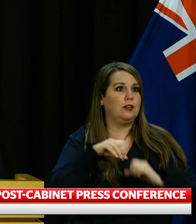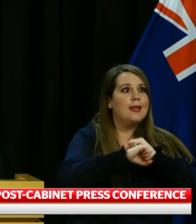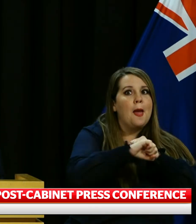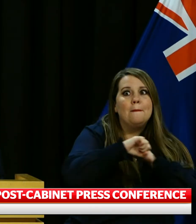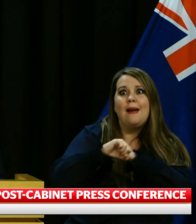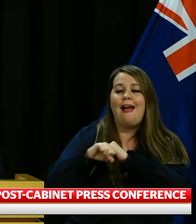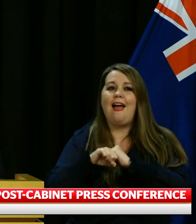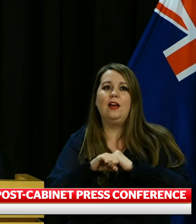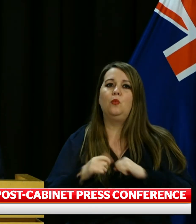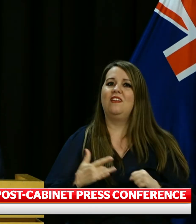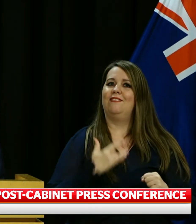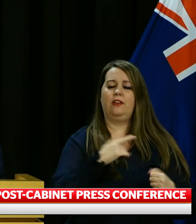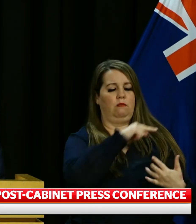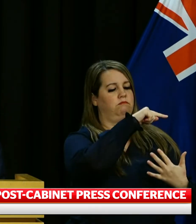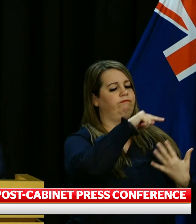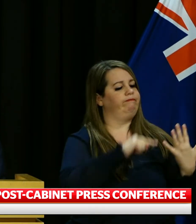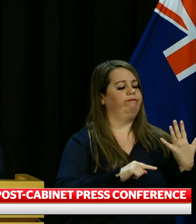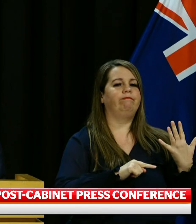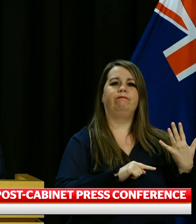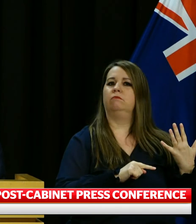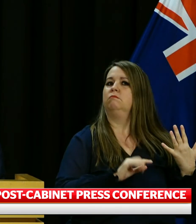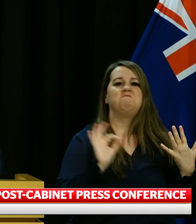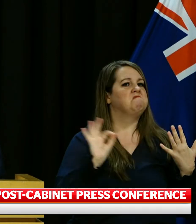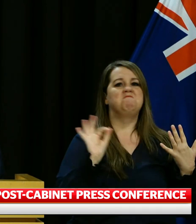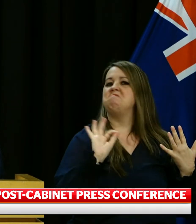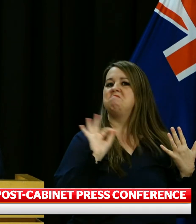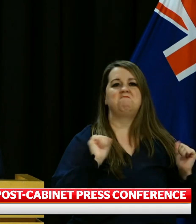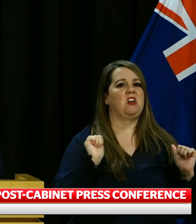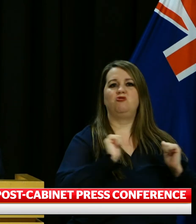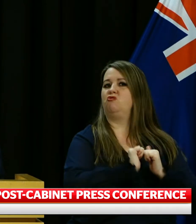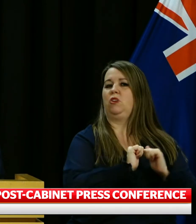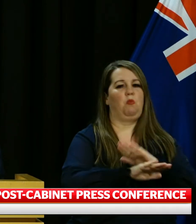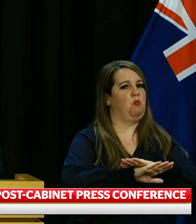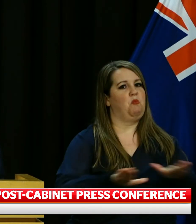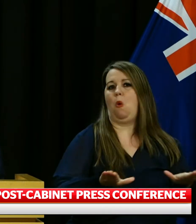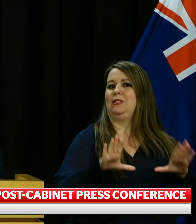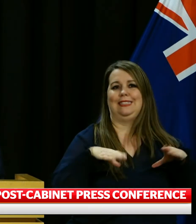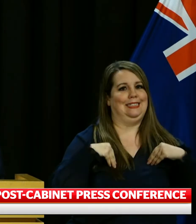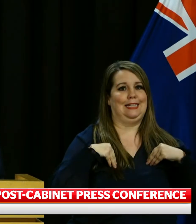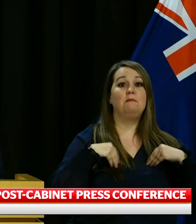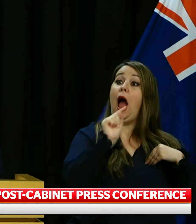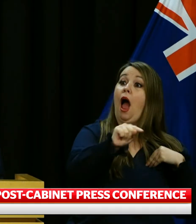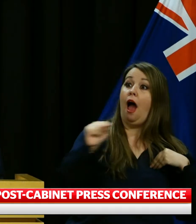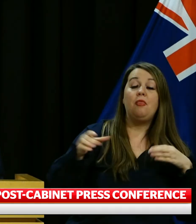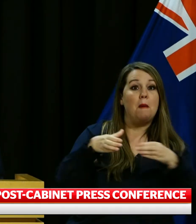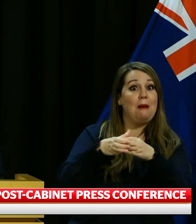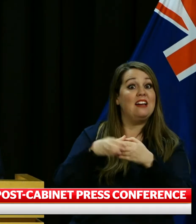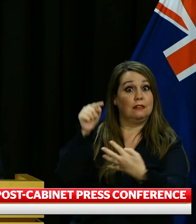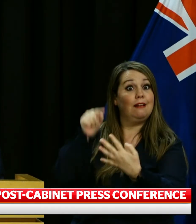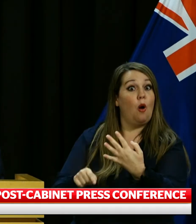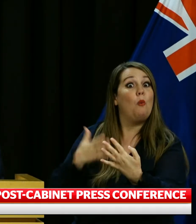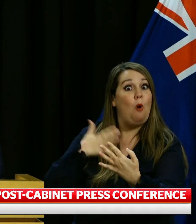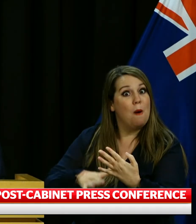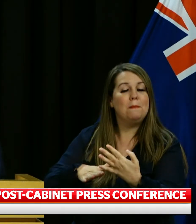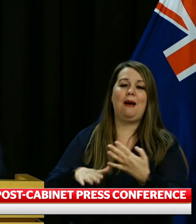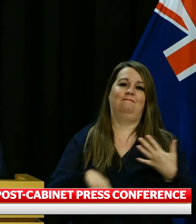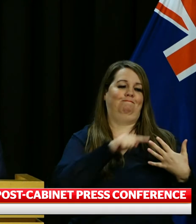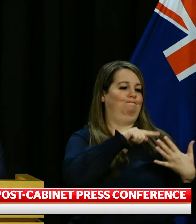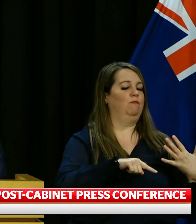they are a no-go zone that are being proposed by other parties that we might work with after the election, we would be clear about that.